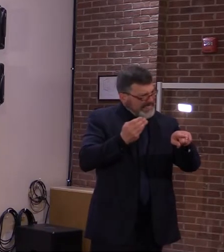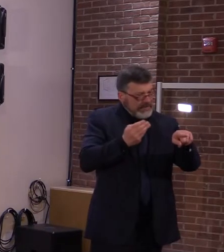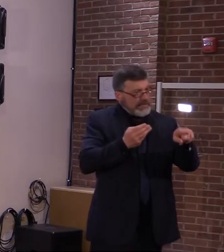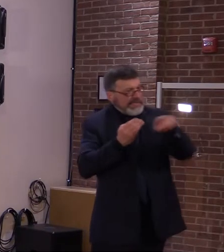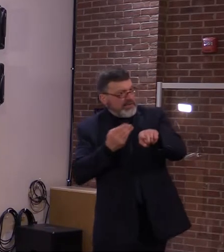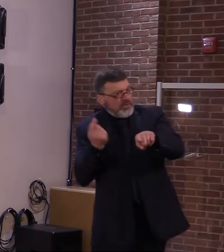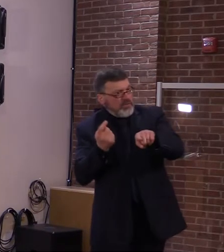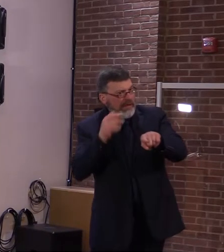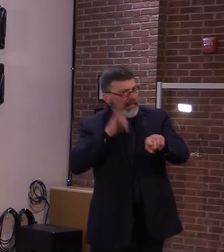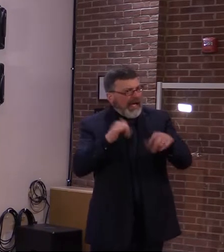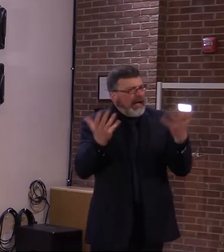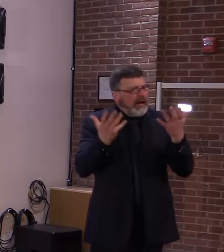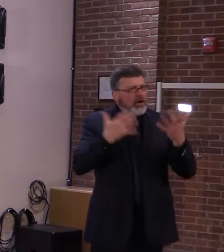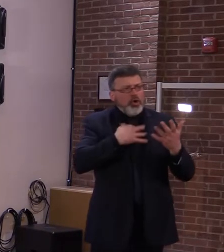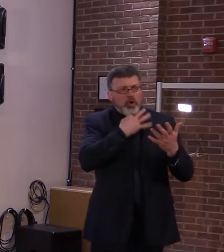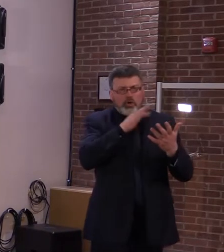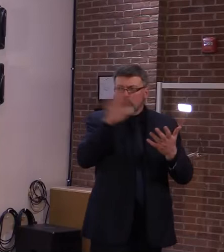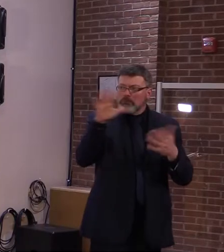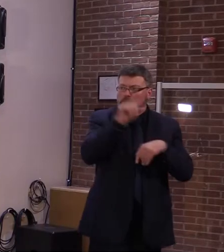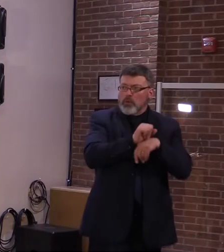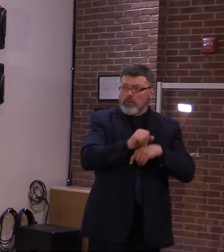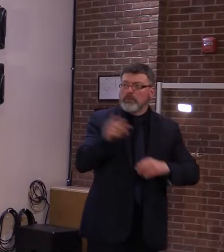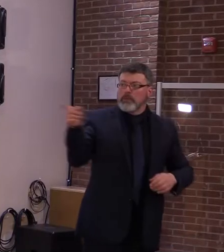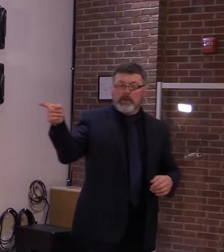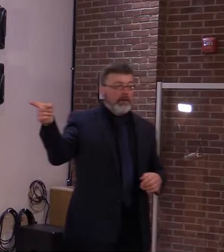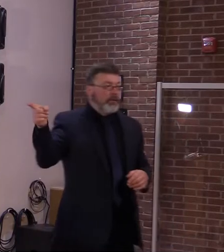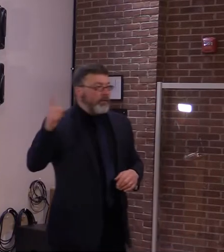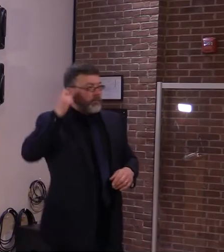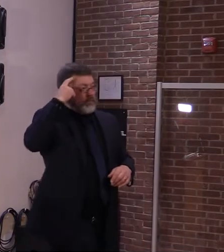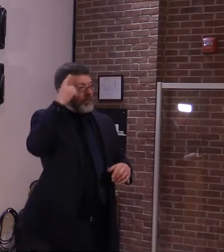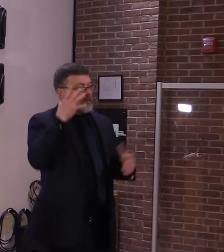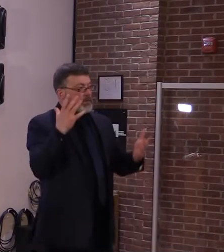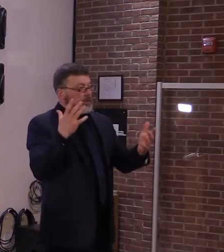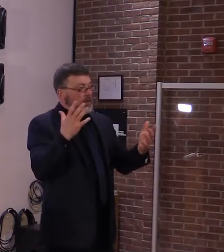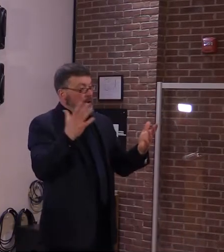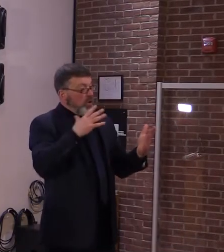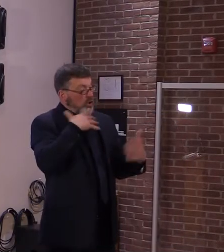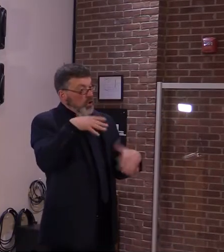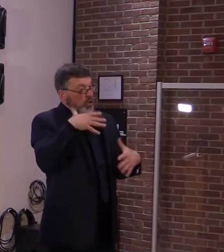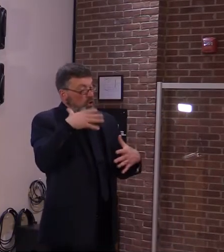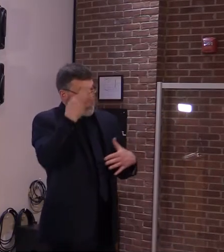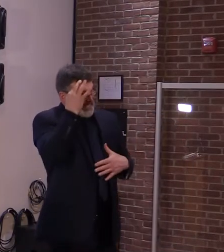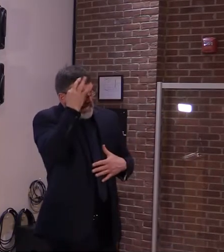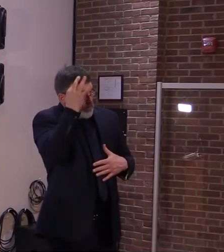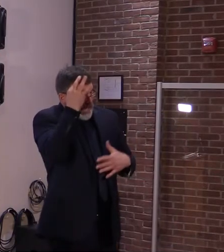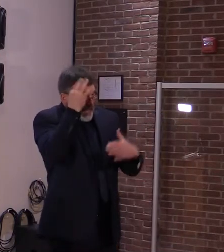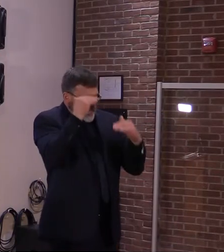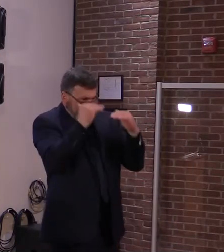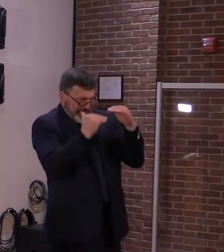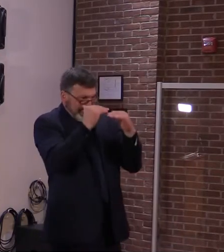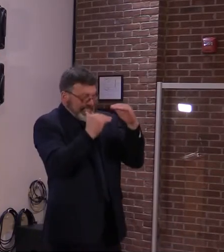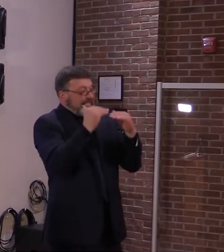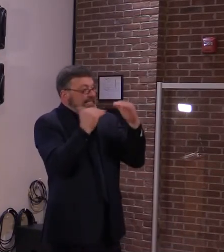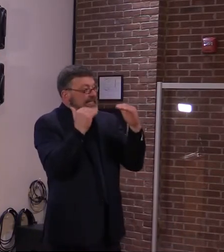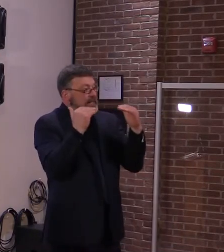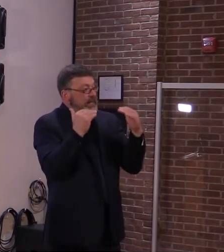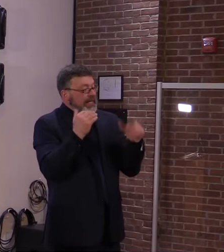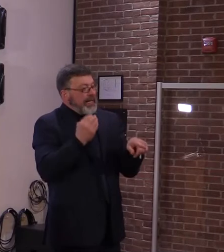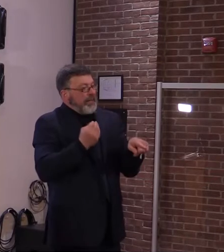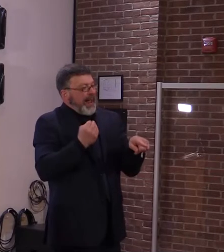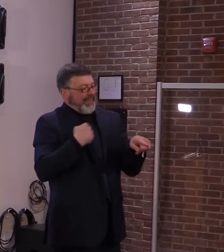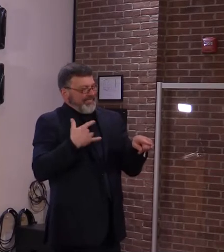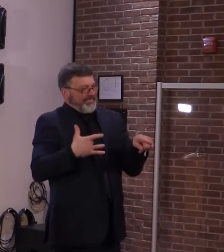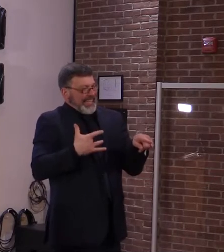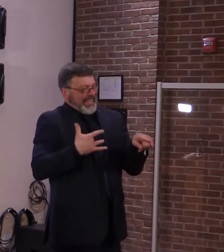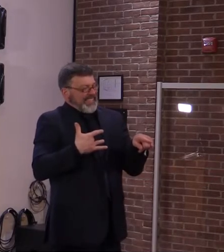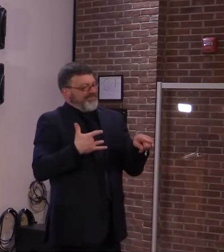know if it will be Monday, certainly Tuesday, but maybe Deputy Secretary Samuelson will be able to